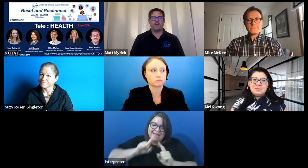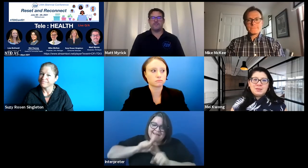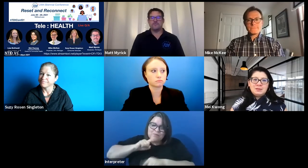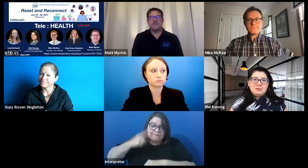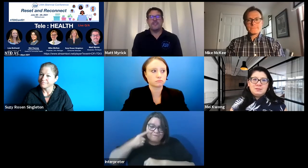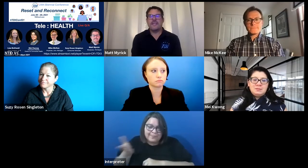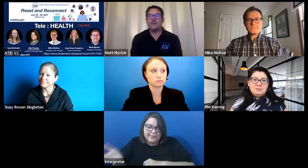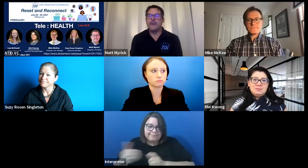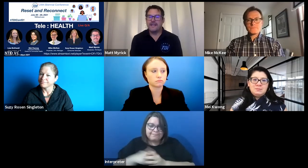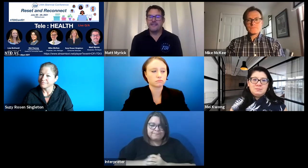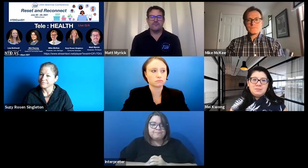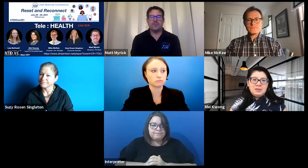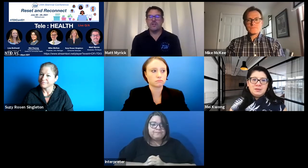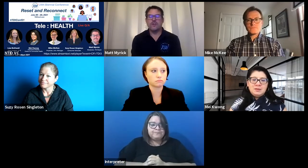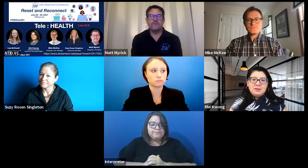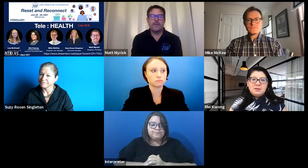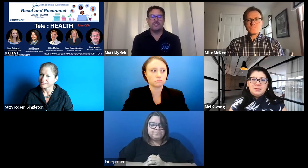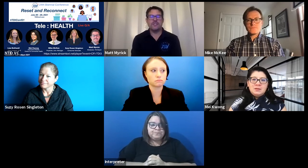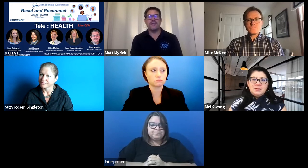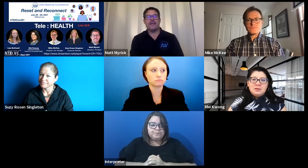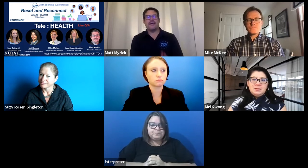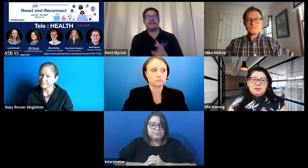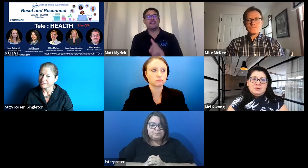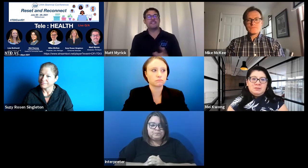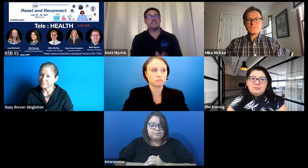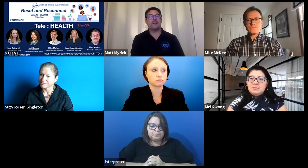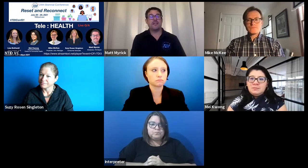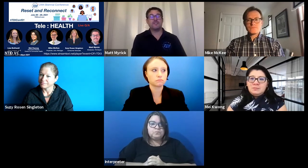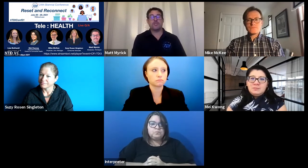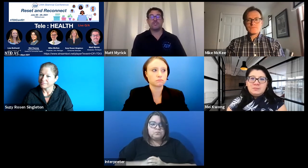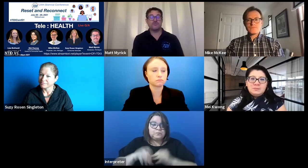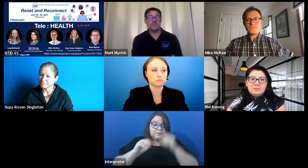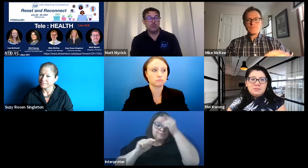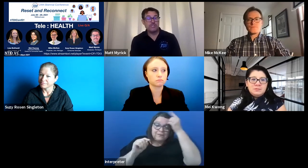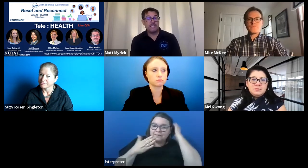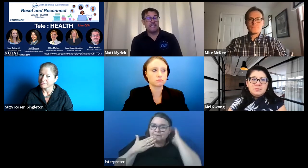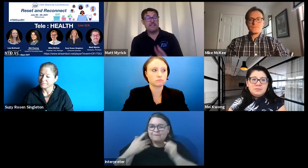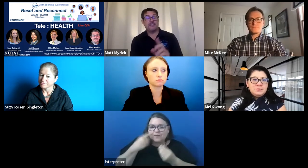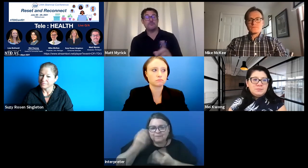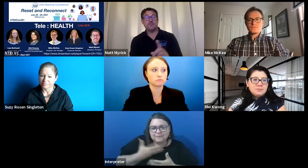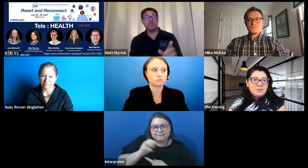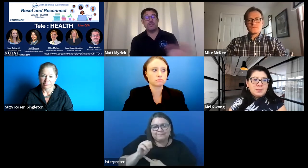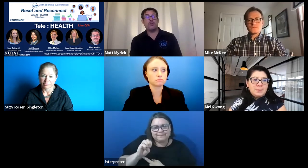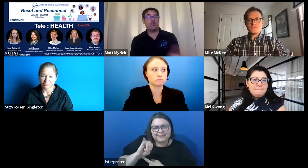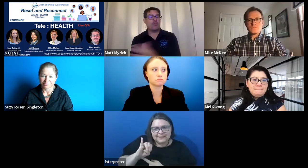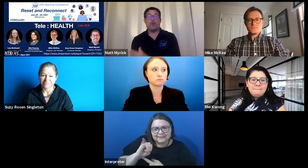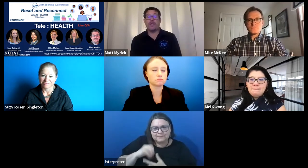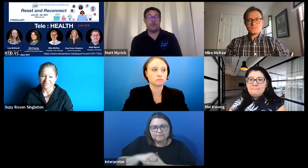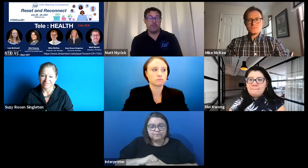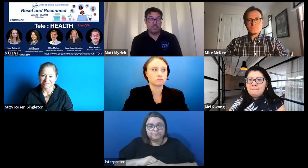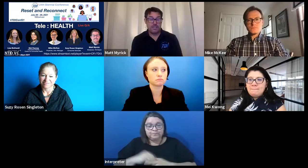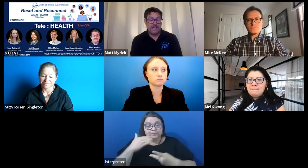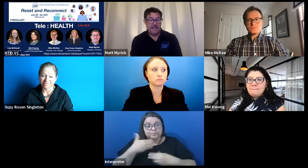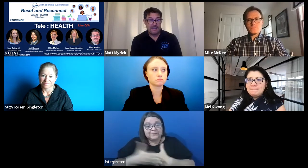Okay, awesome. Thank you, Mike. Really good information. And this next question is for Suzy. Suzy, you can throw away